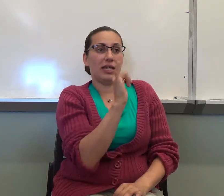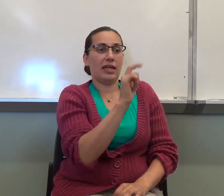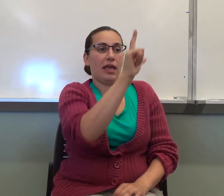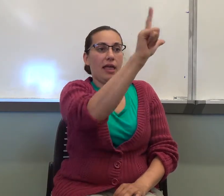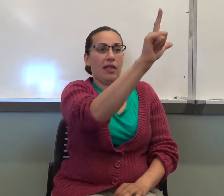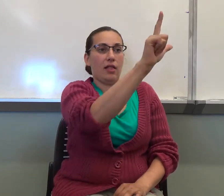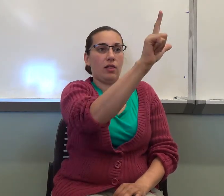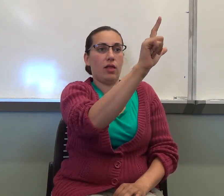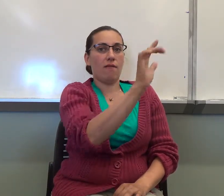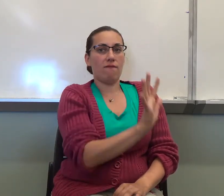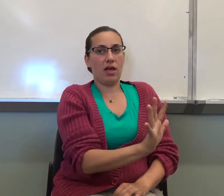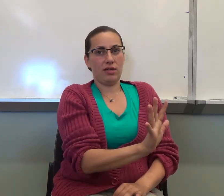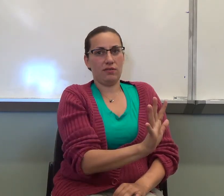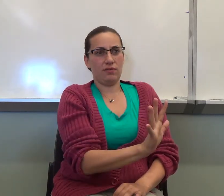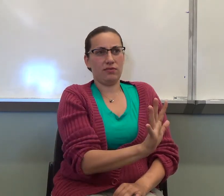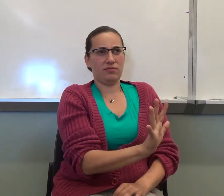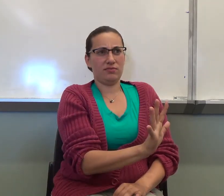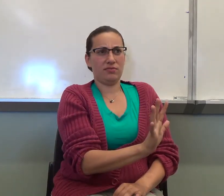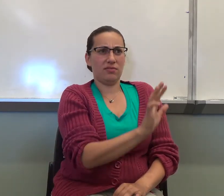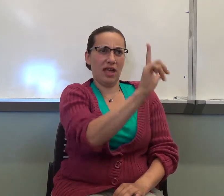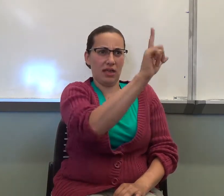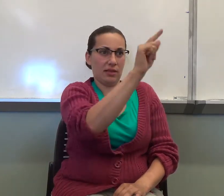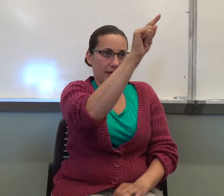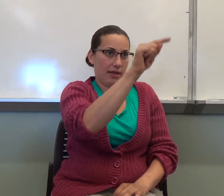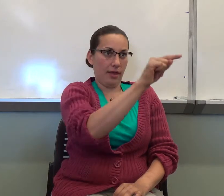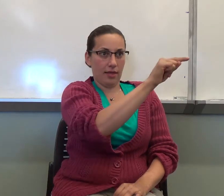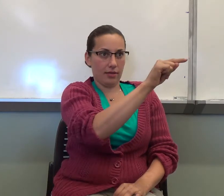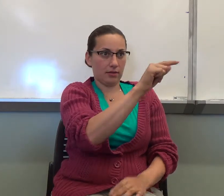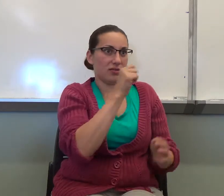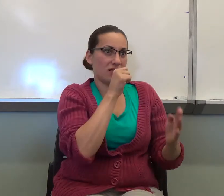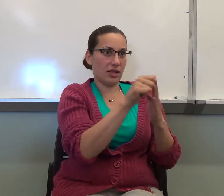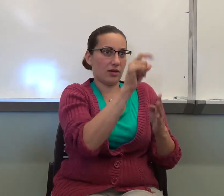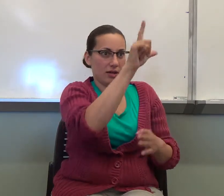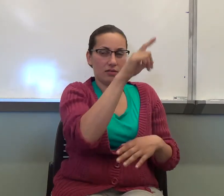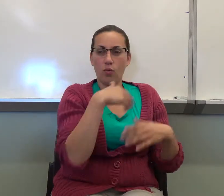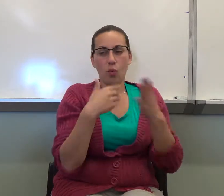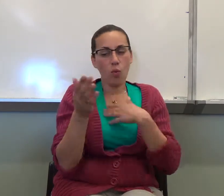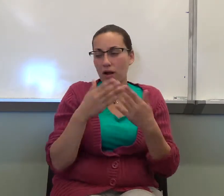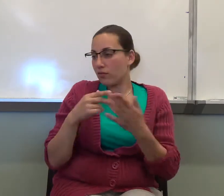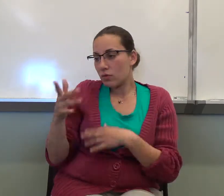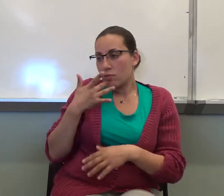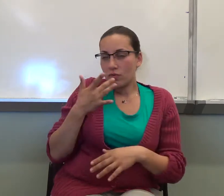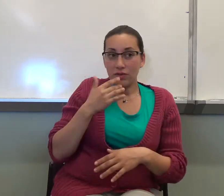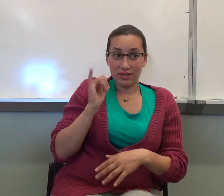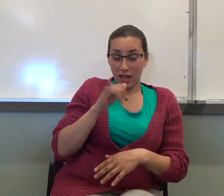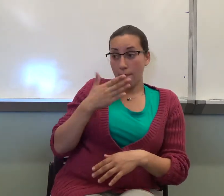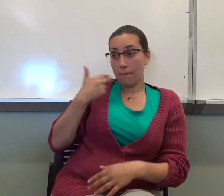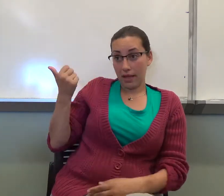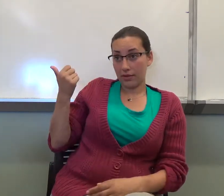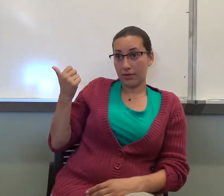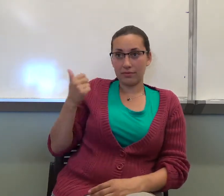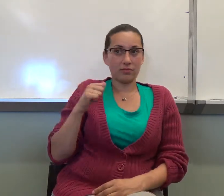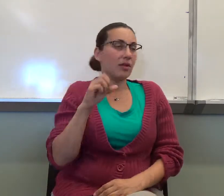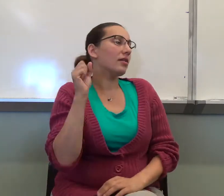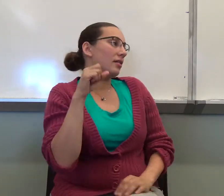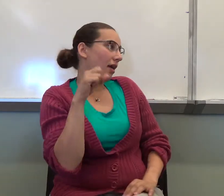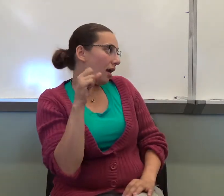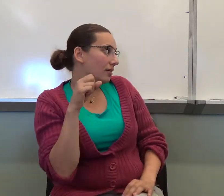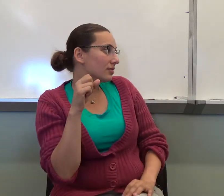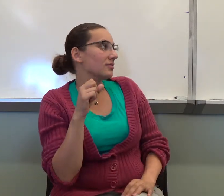Well, whatever you'd like it to be, it's yours, Louis. It's okay. Is that better? Yes. All right.